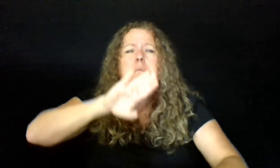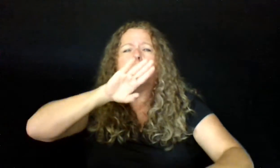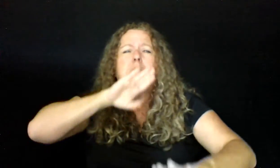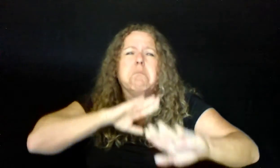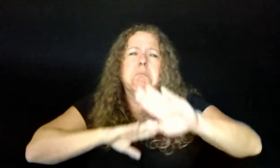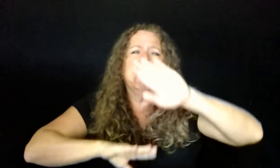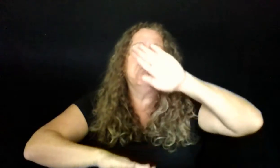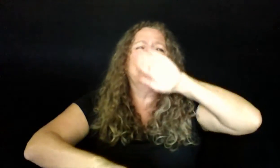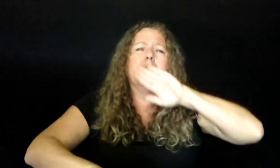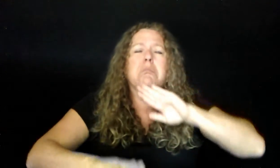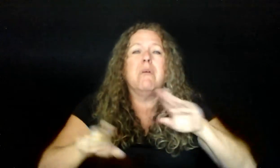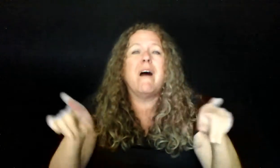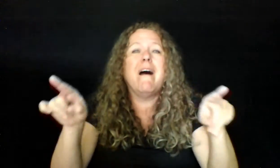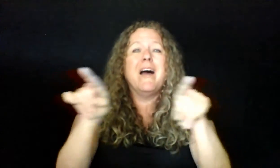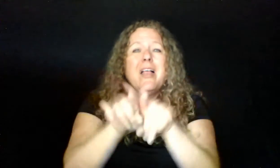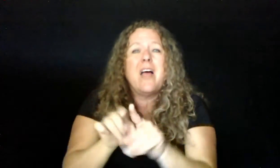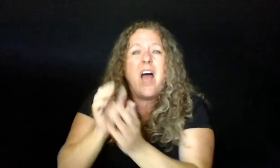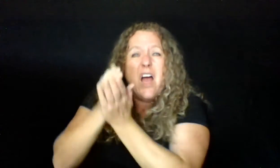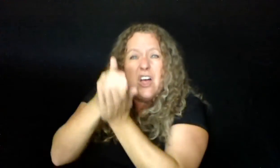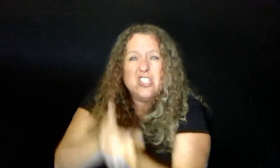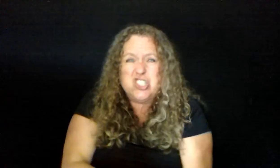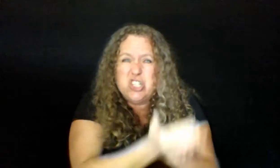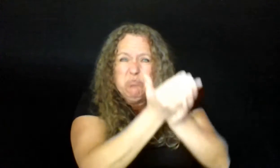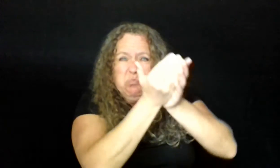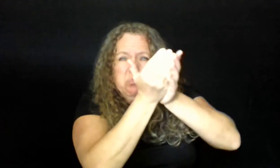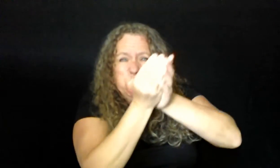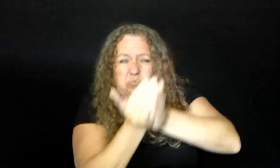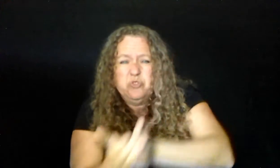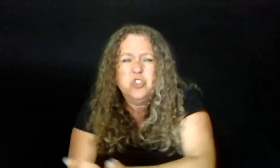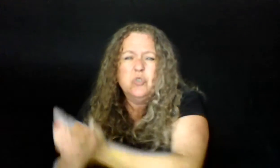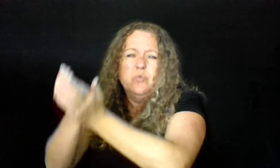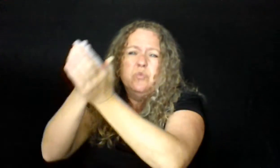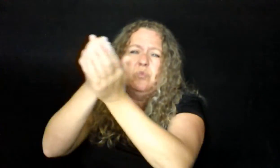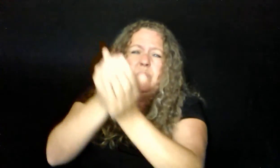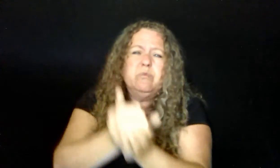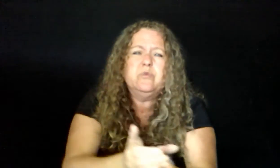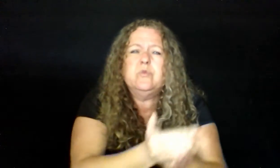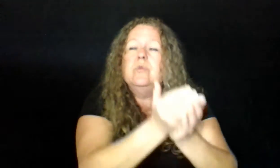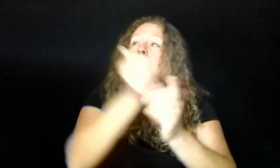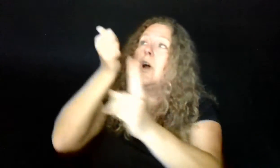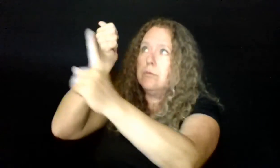Thank you.